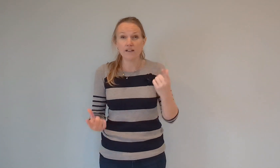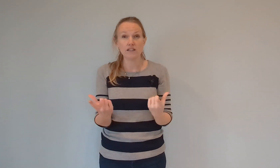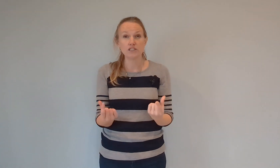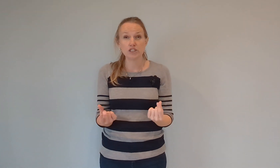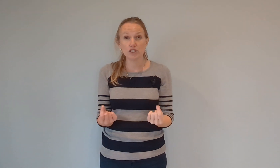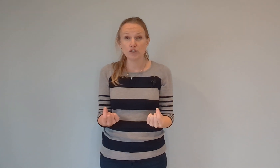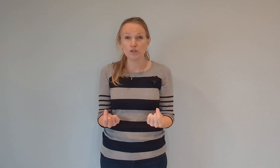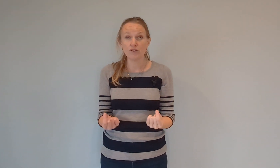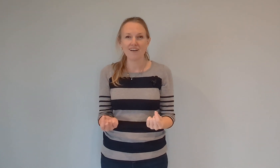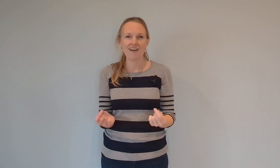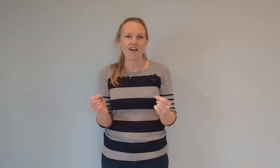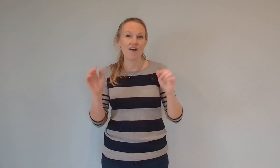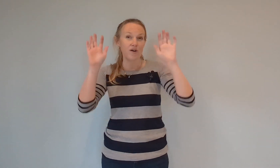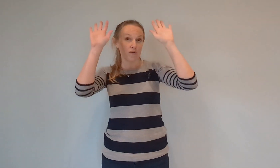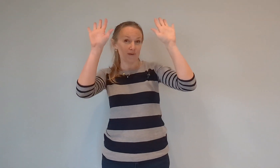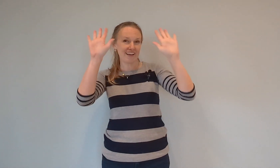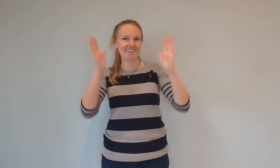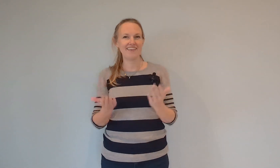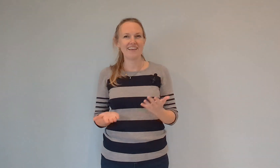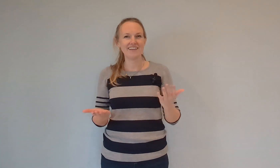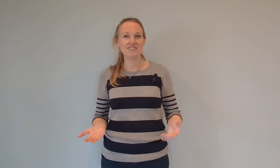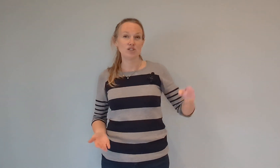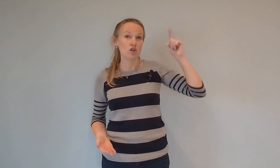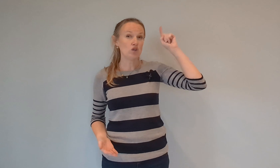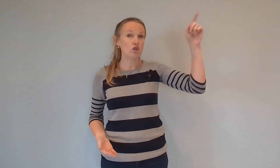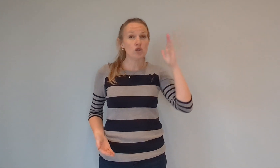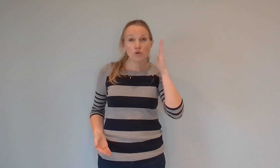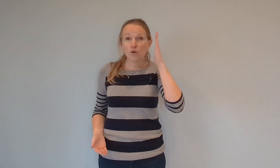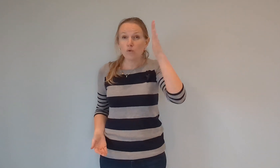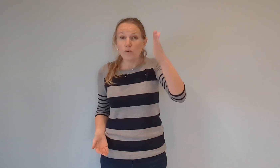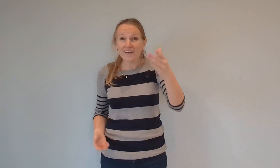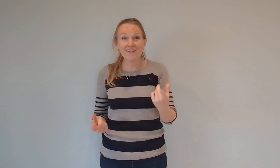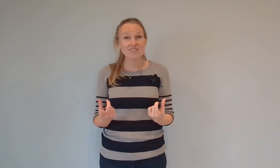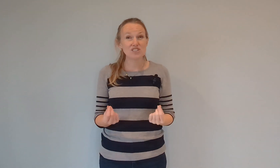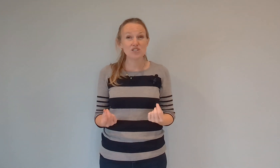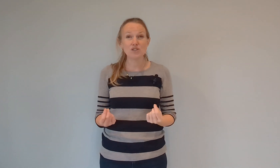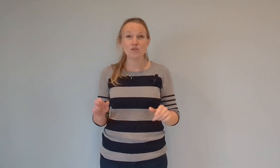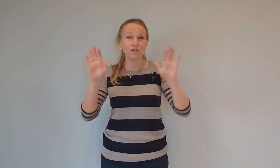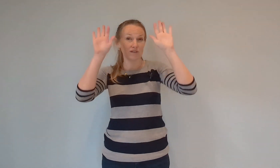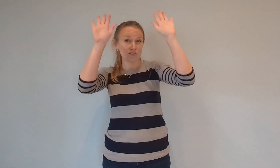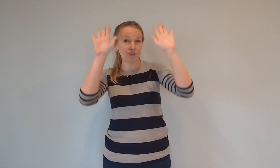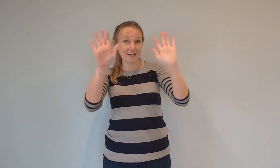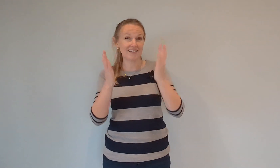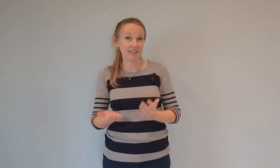will do great things. You will do great